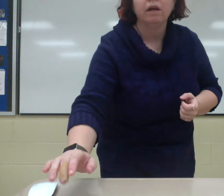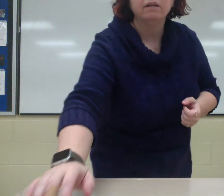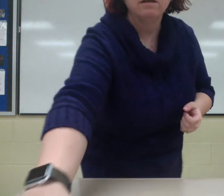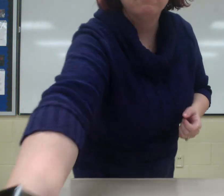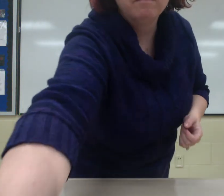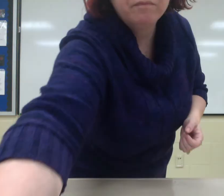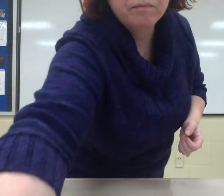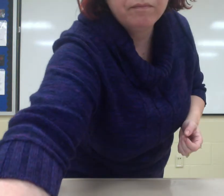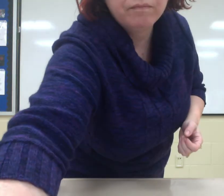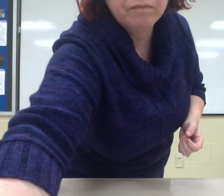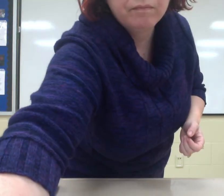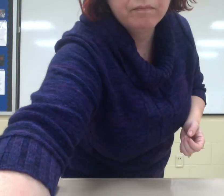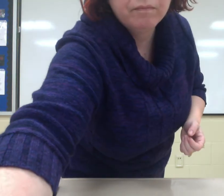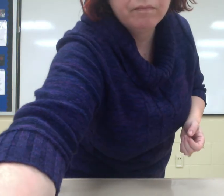tight.